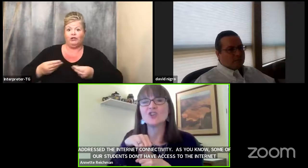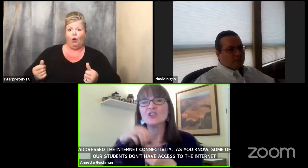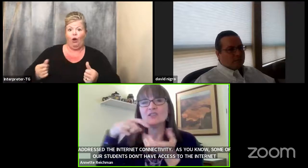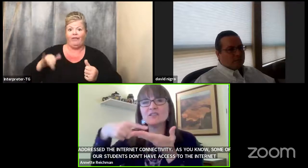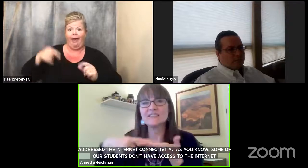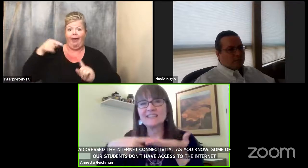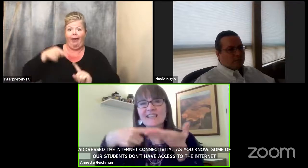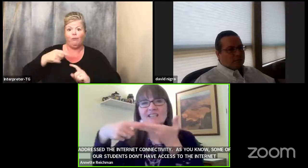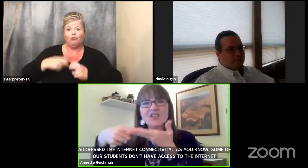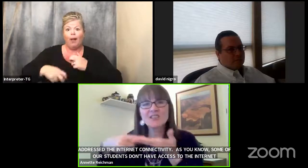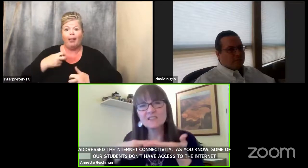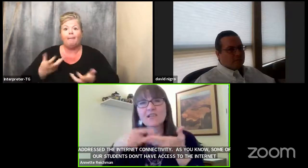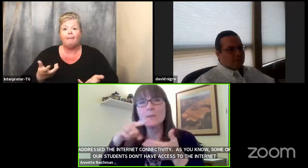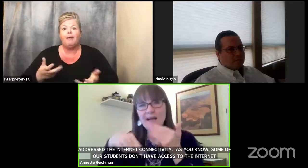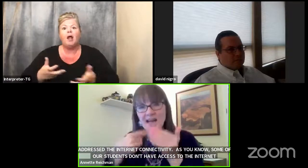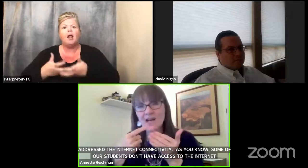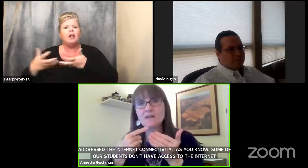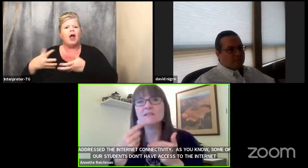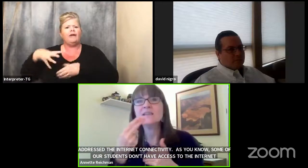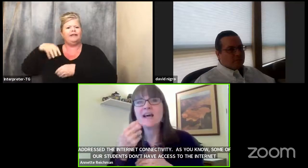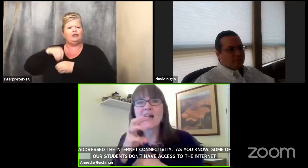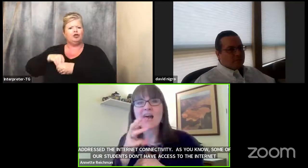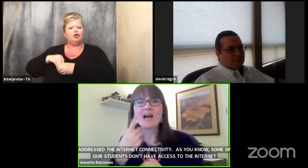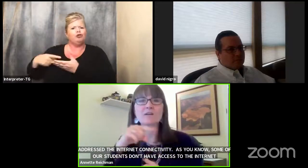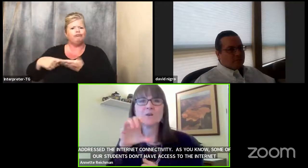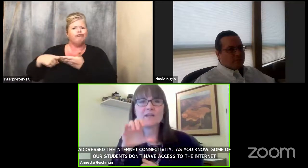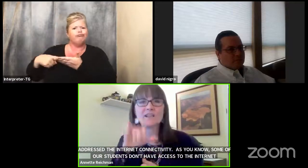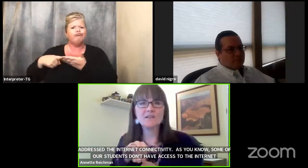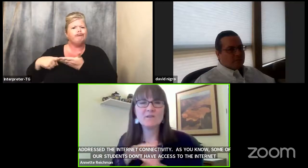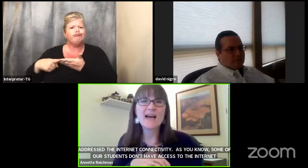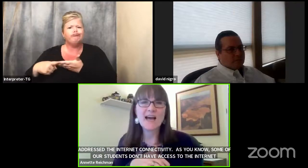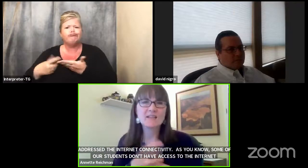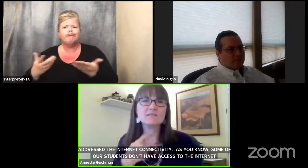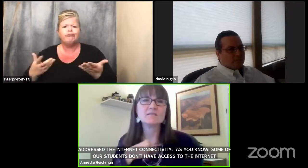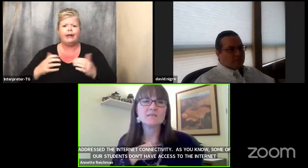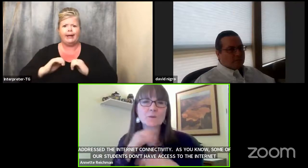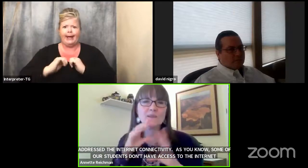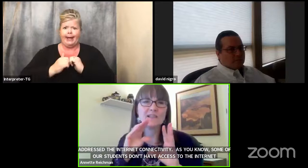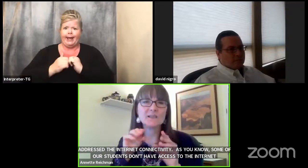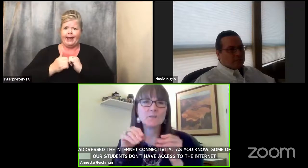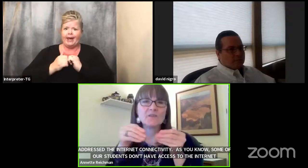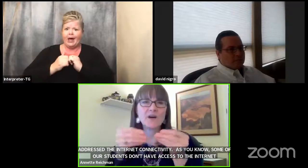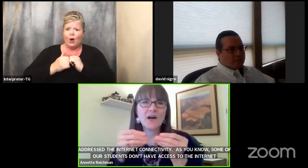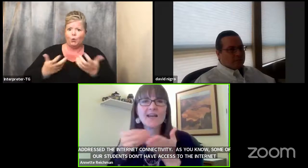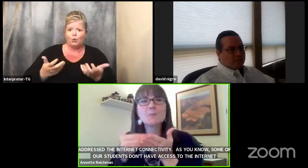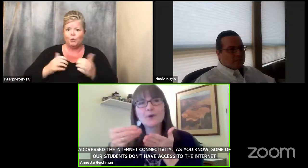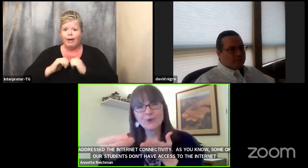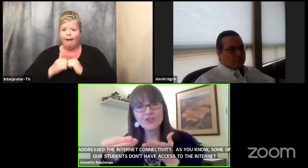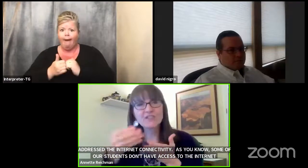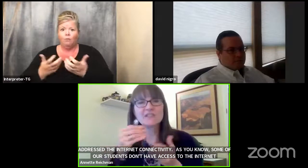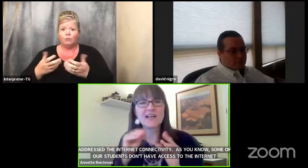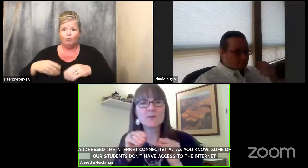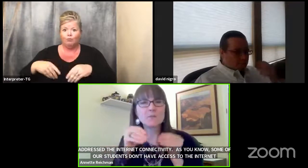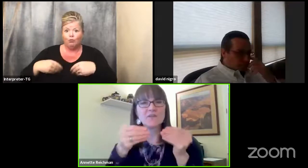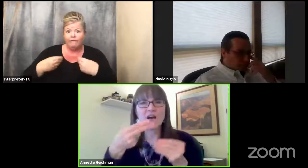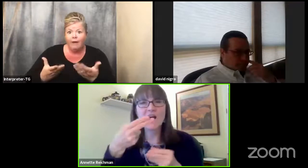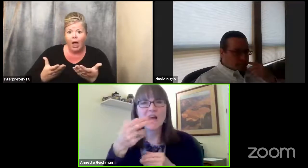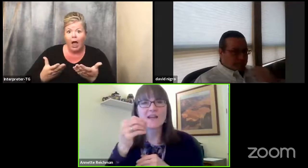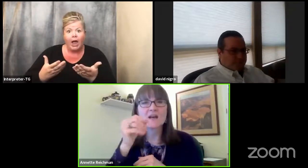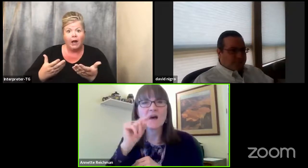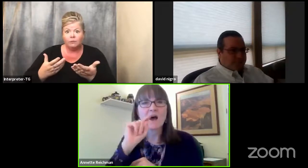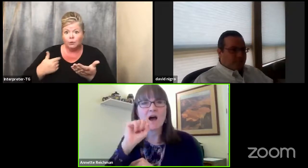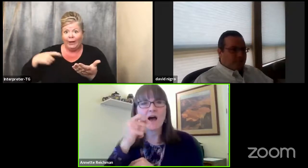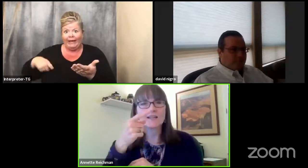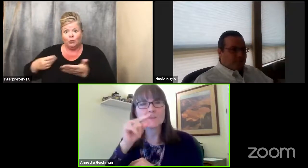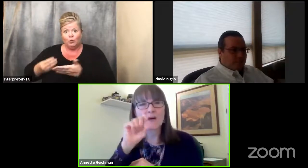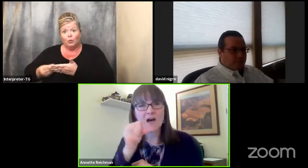of internal discussion about how do we do that? Do we purchase and